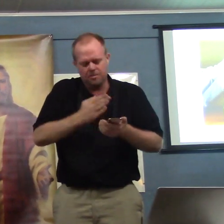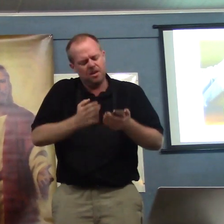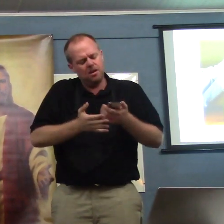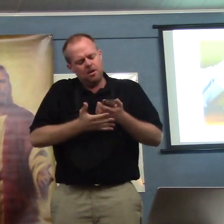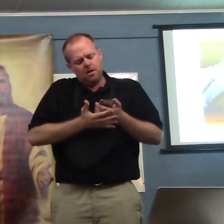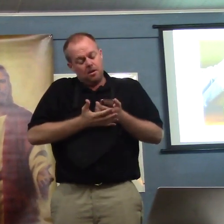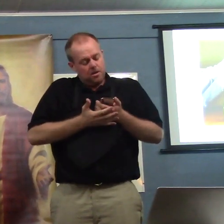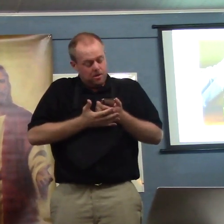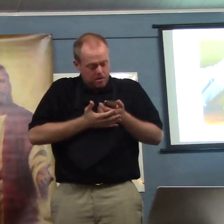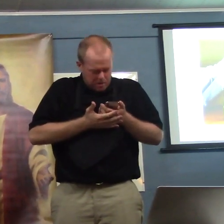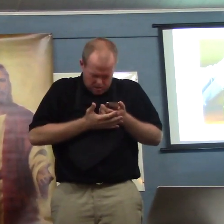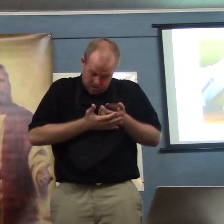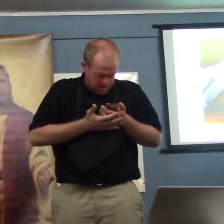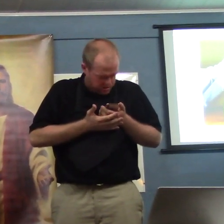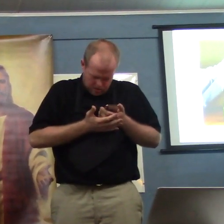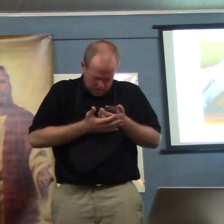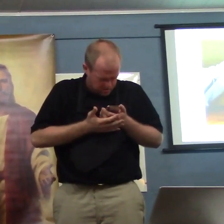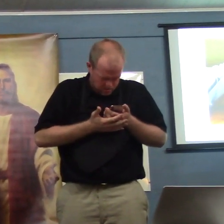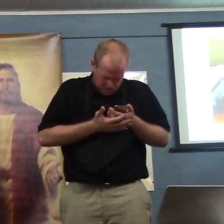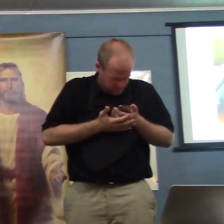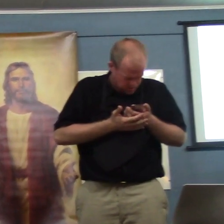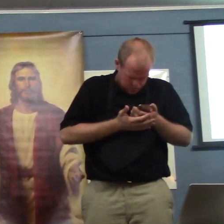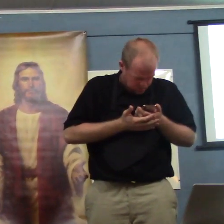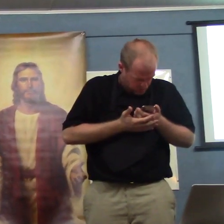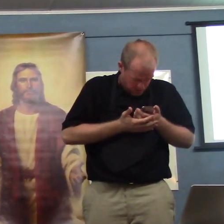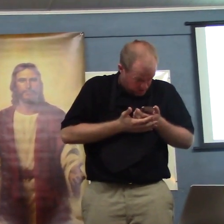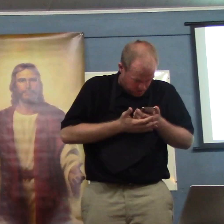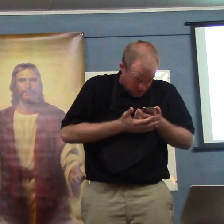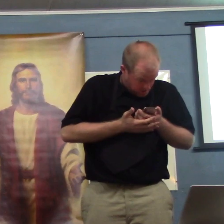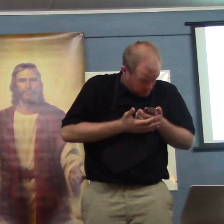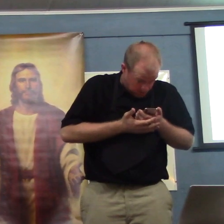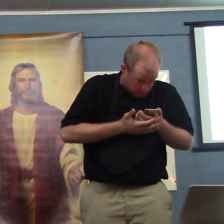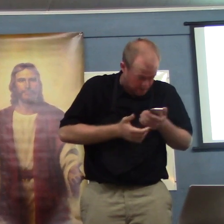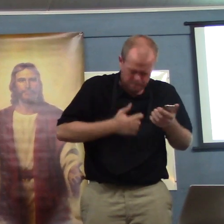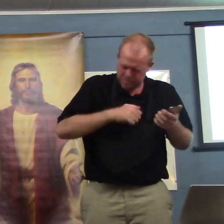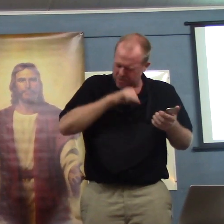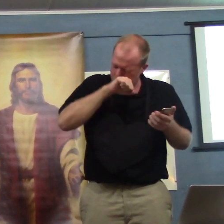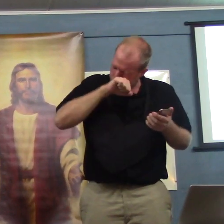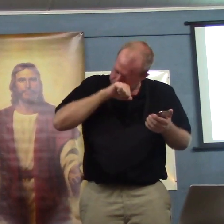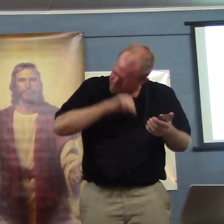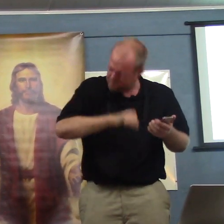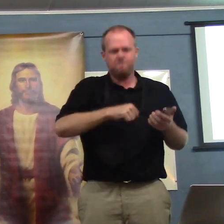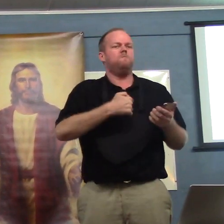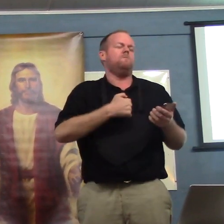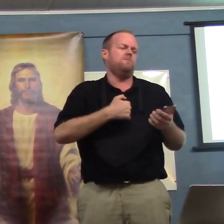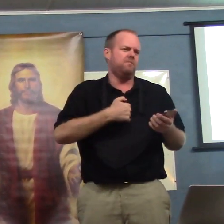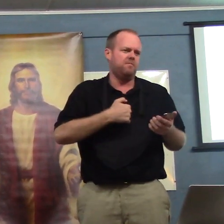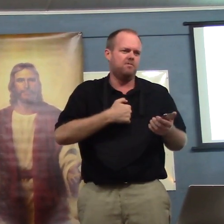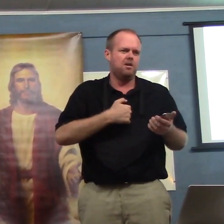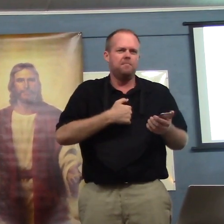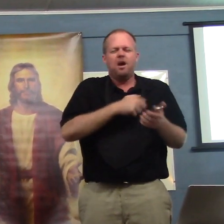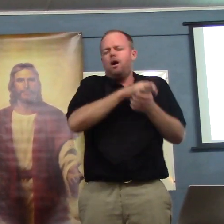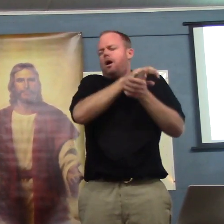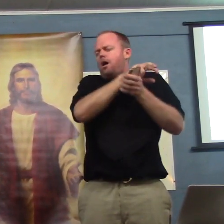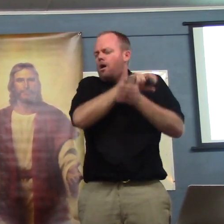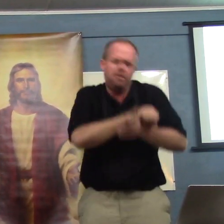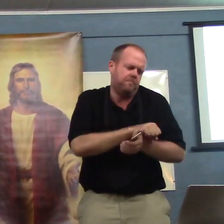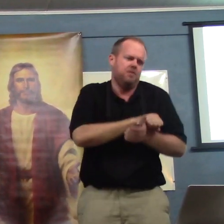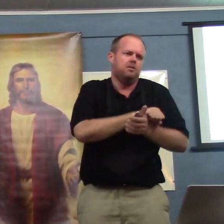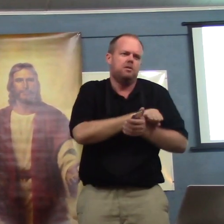I love looking at immoral movies and lust. Ooh, I enjoy that. That